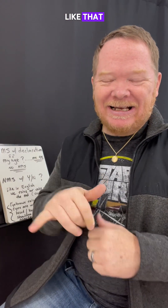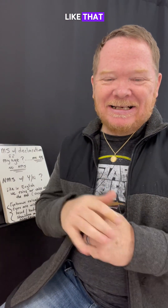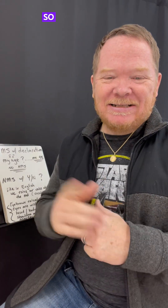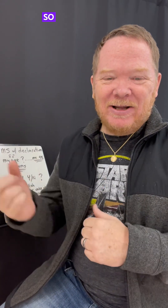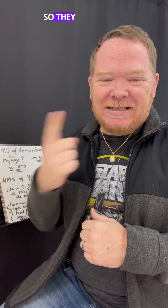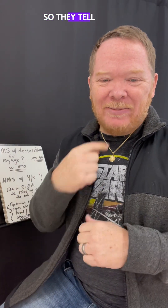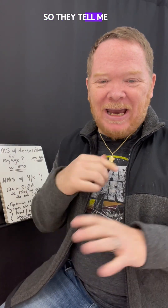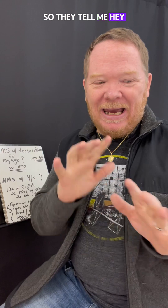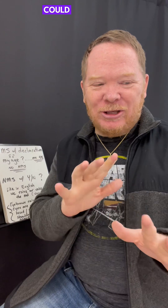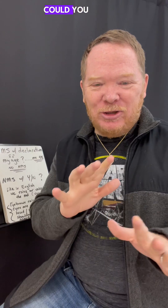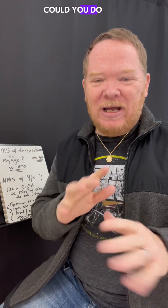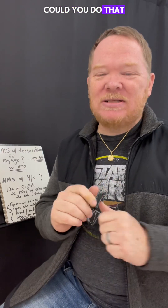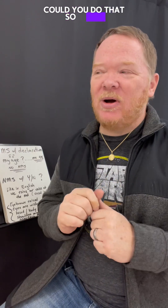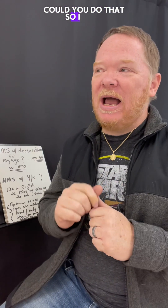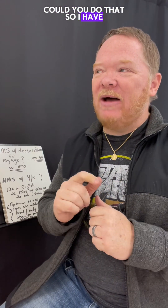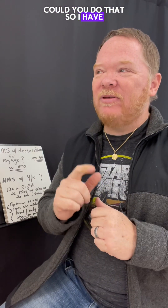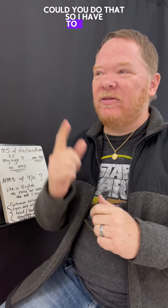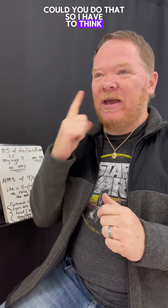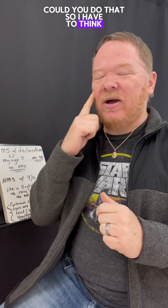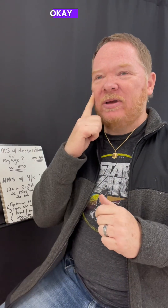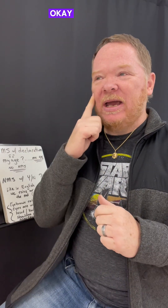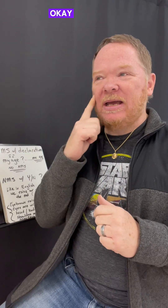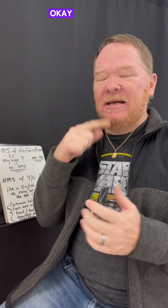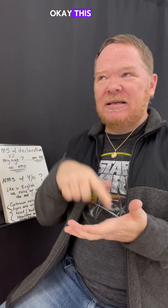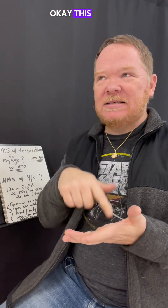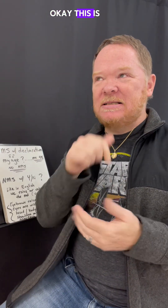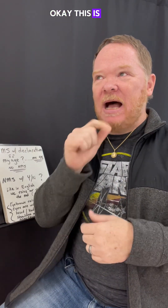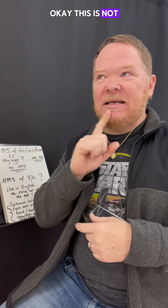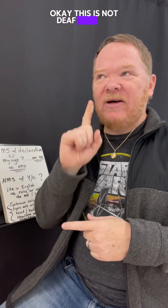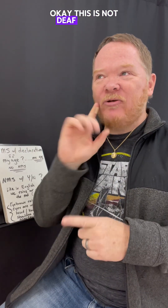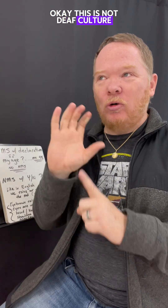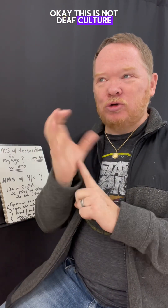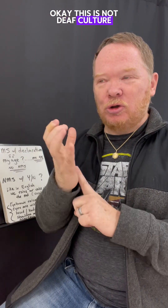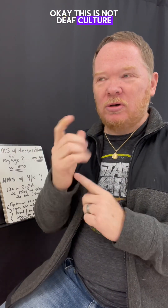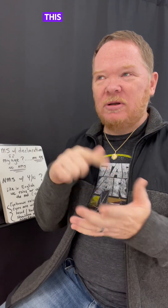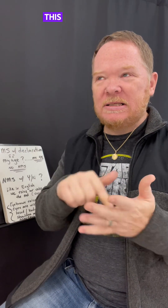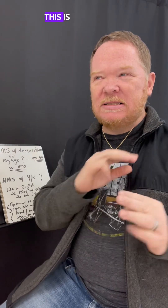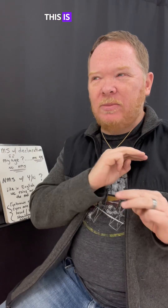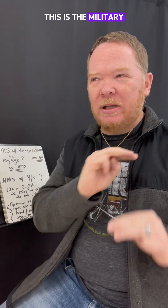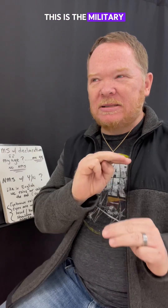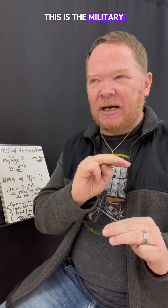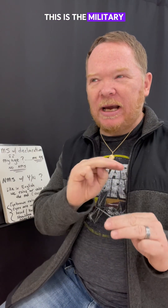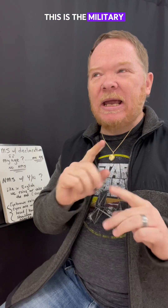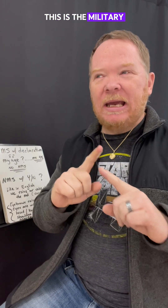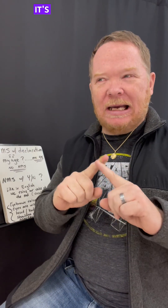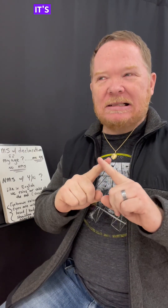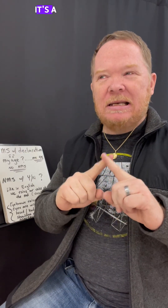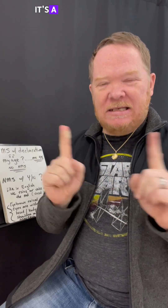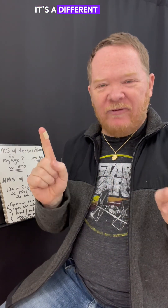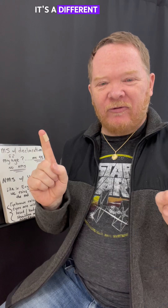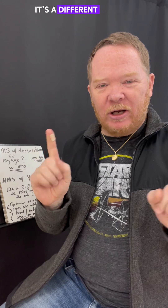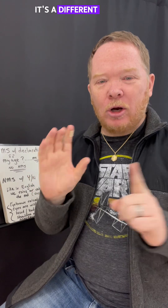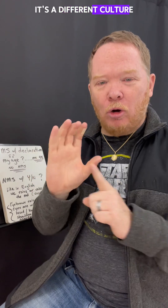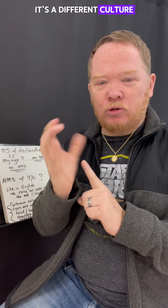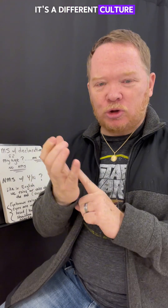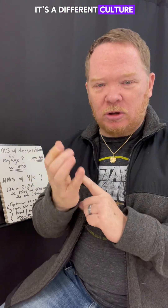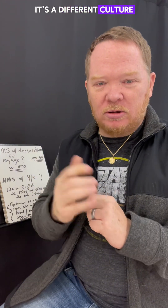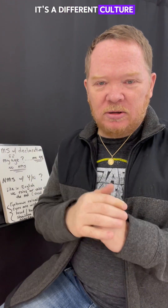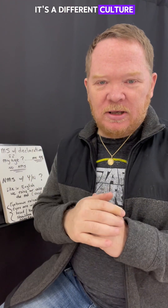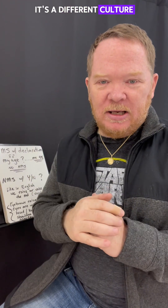So they tell me, hey, could you do that? So I have to think, okay, this is not deaf culture. This is the military. It's a different culture.